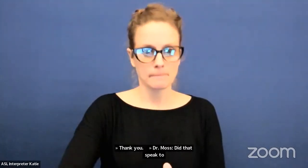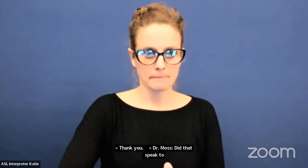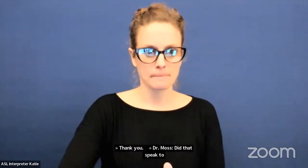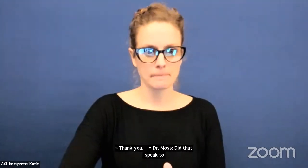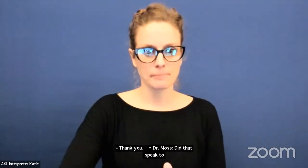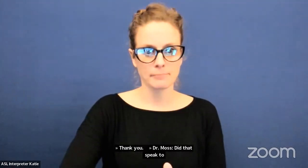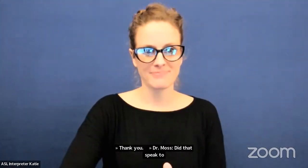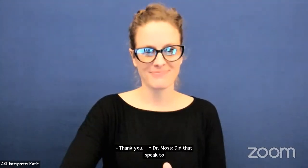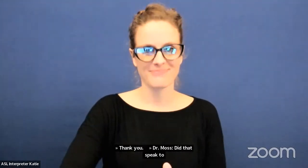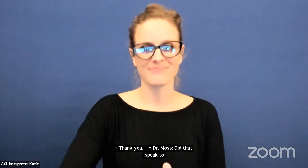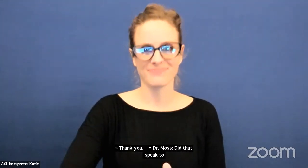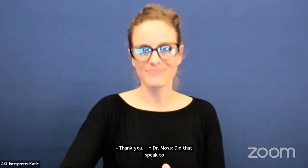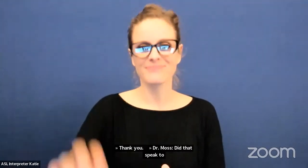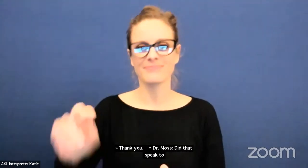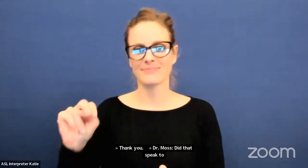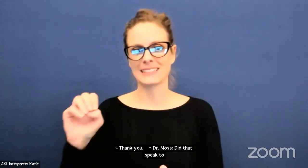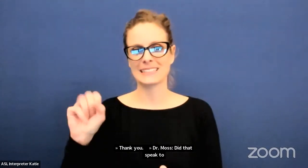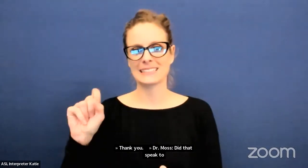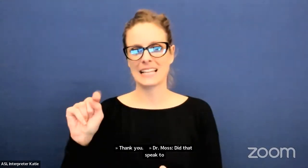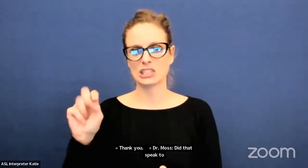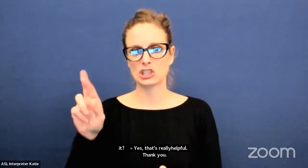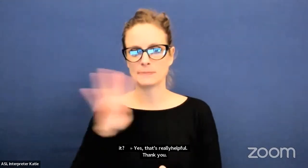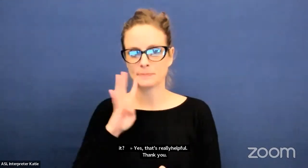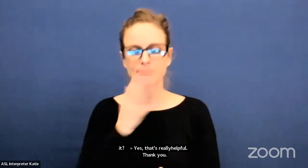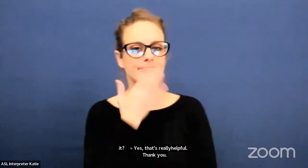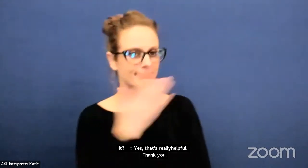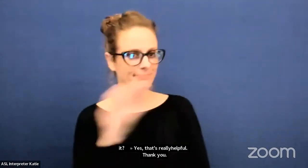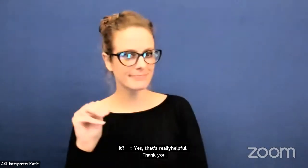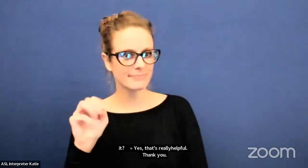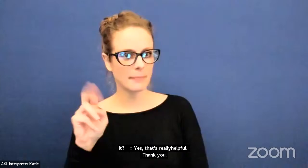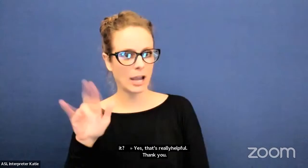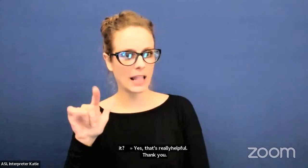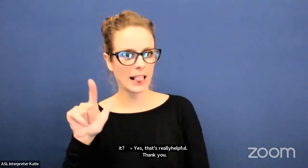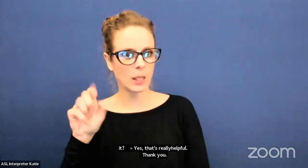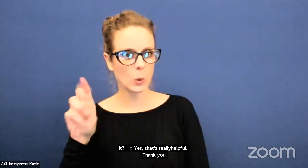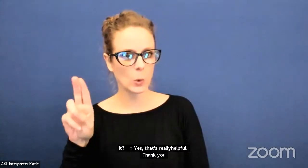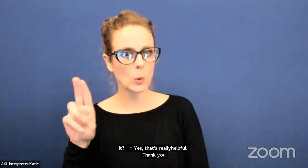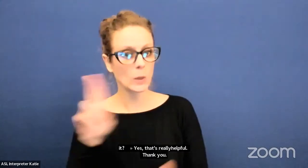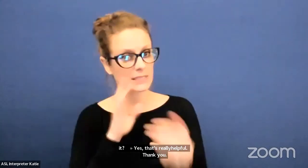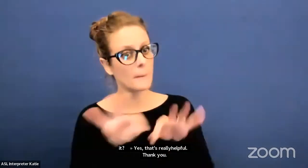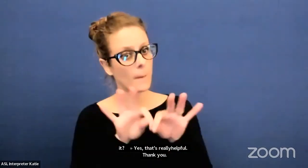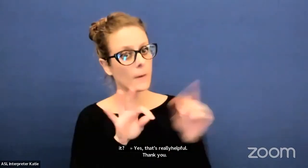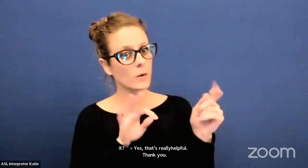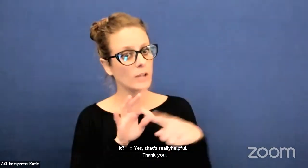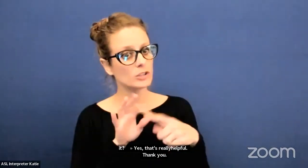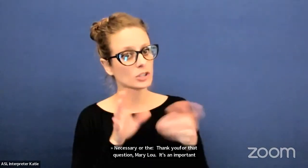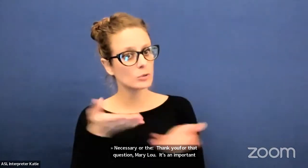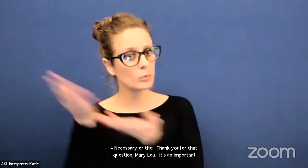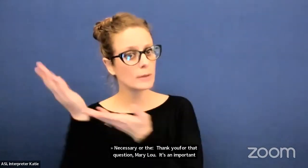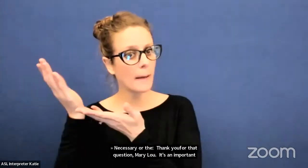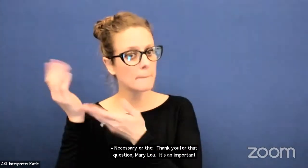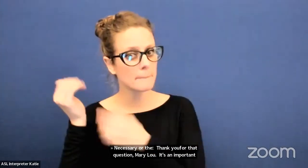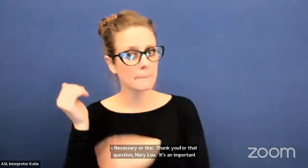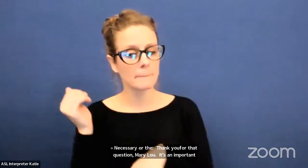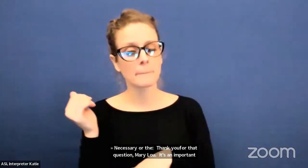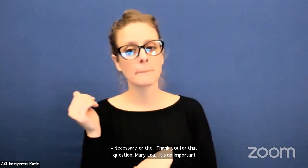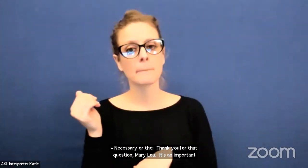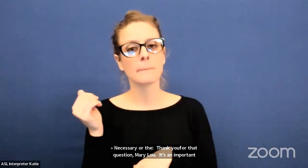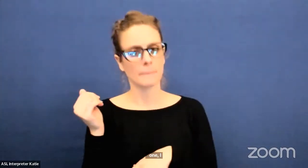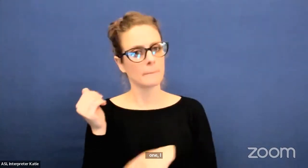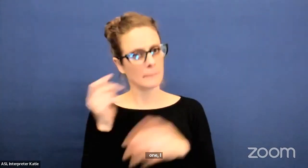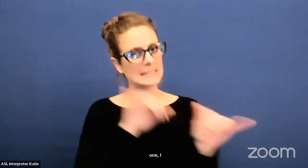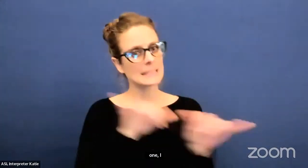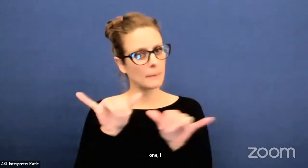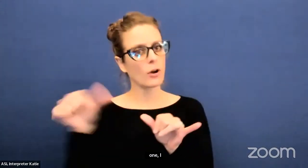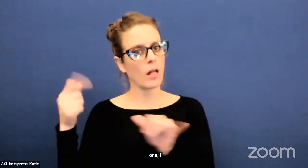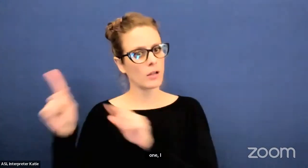Thank you for that question, Mary Lou. That it's an important one, I think, to raise, because I think there's similar